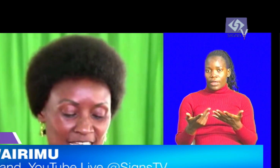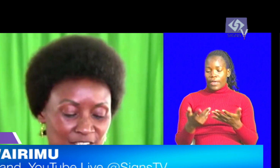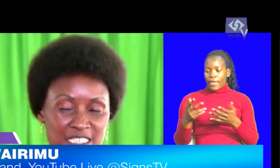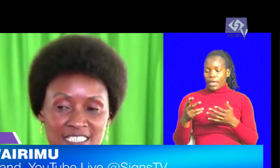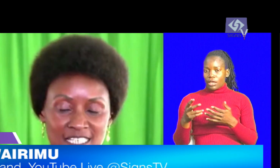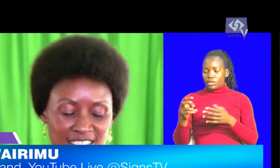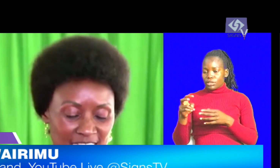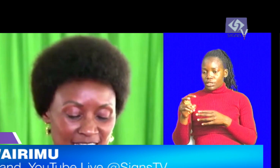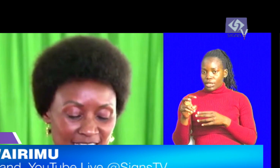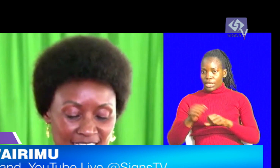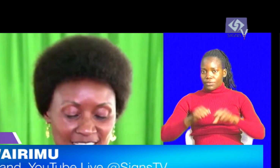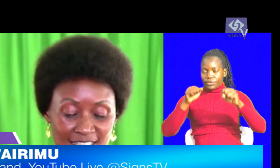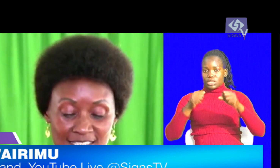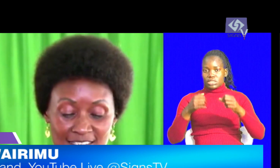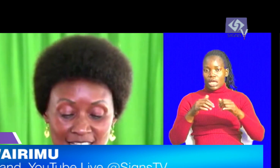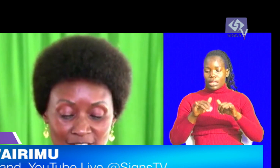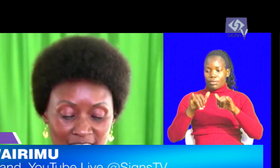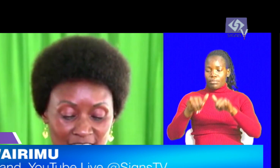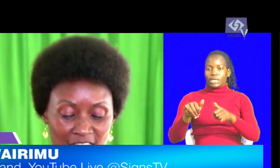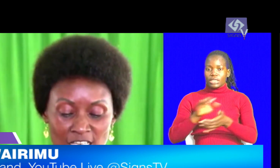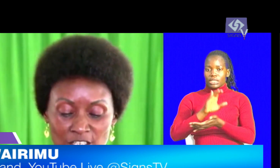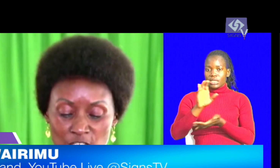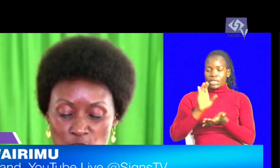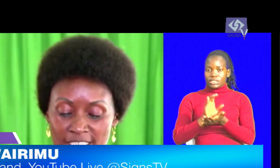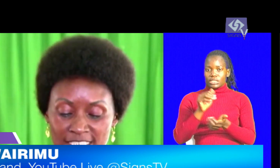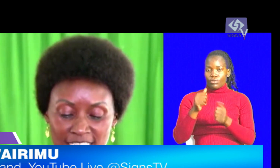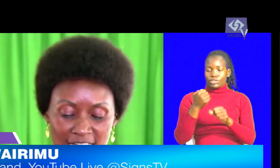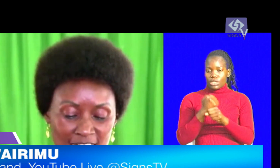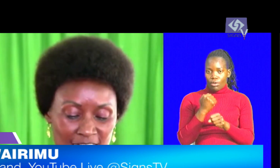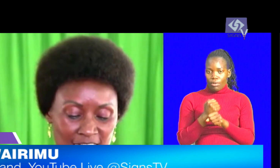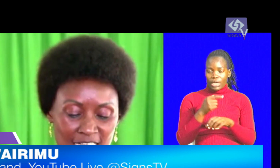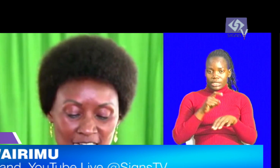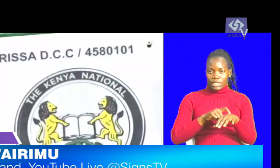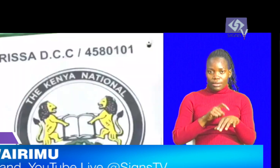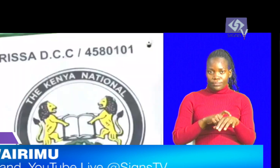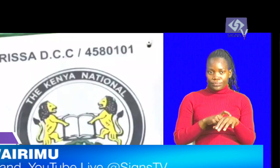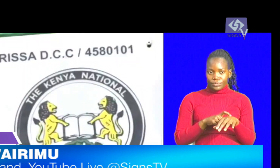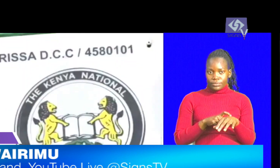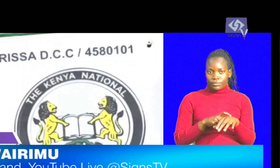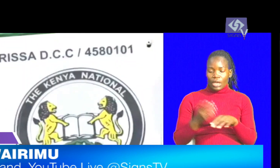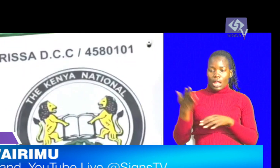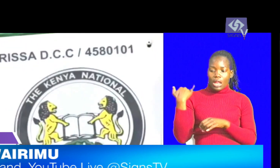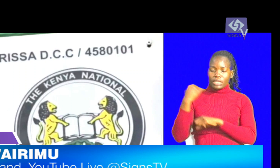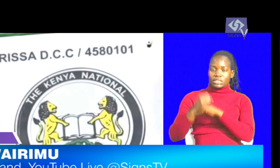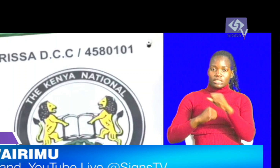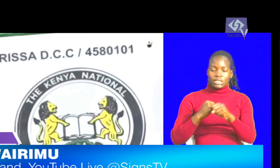is retained in the center they served in during last year's national